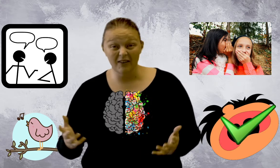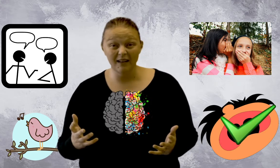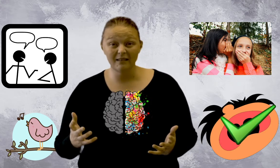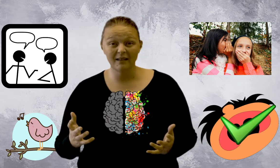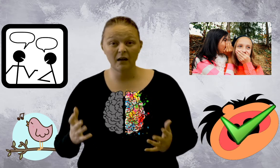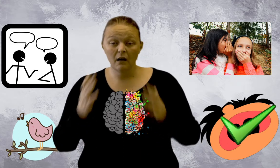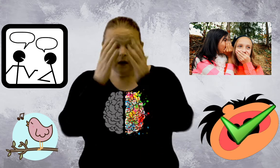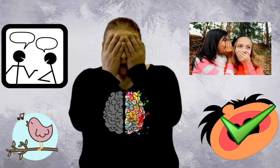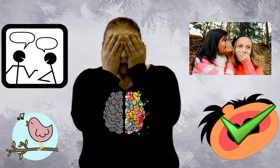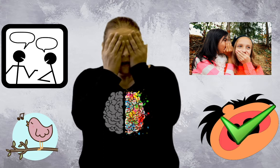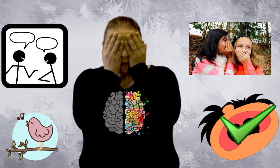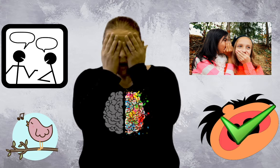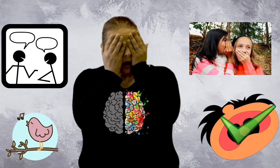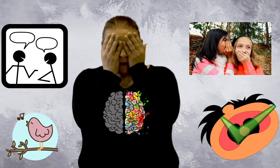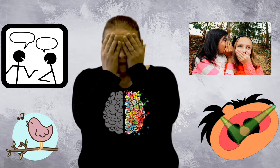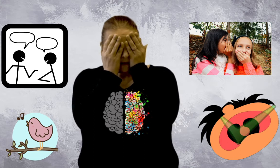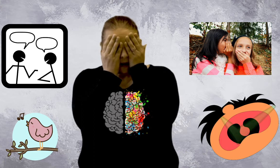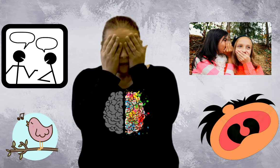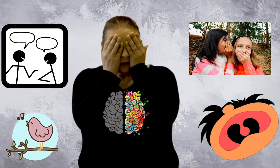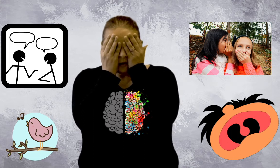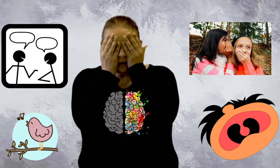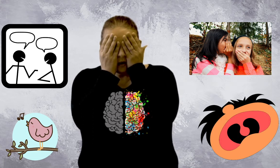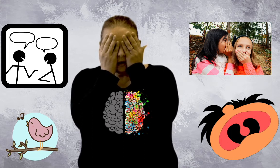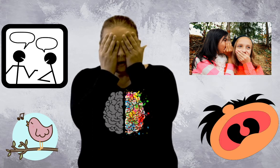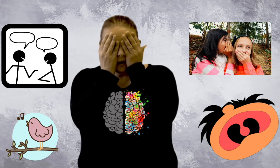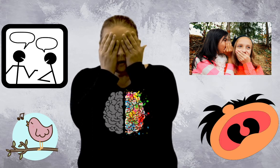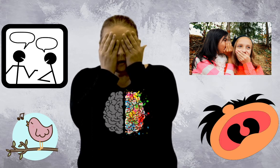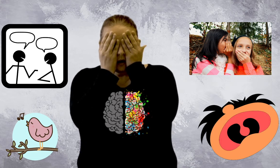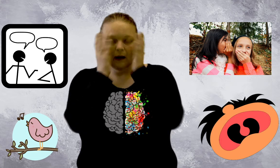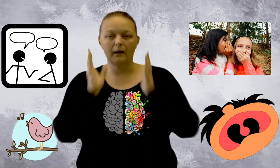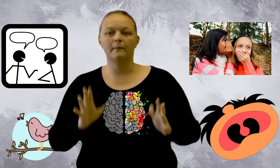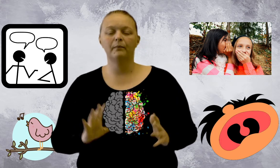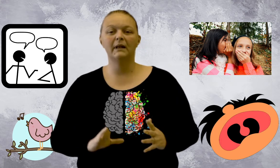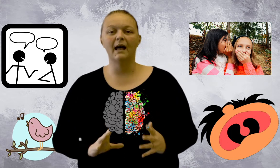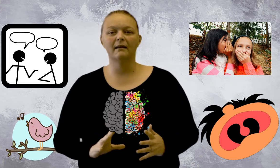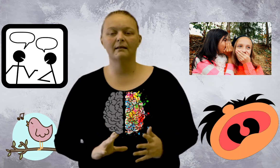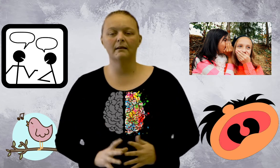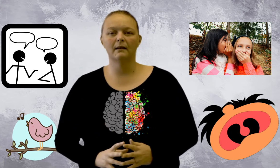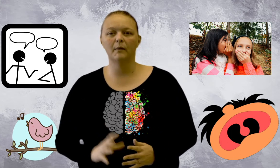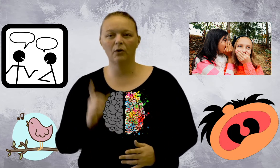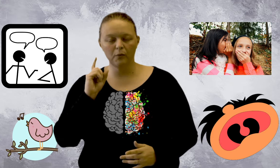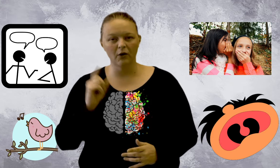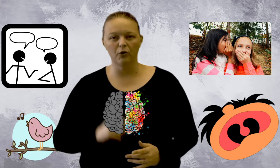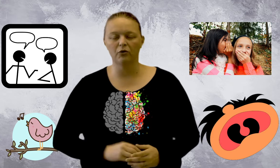serious? Oh, I'm all messed up. Okay, next. Let me go through my grocery